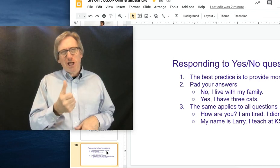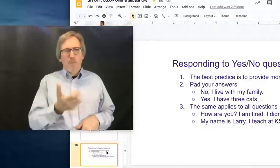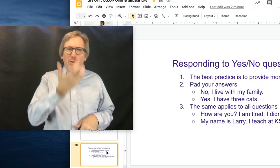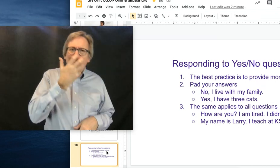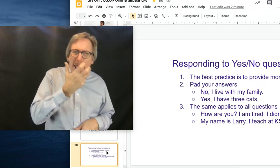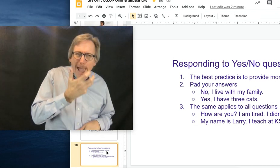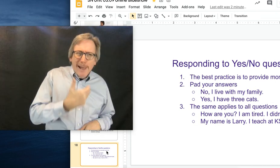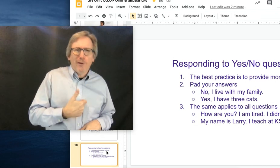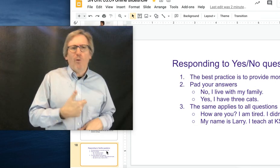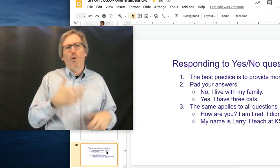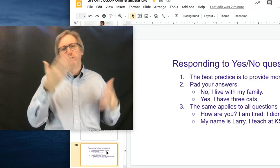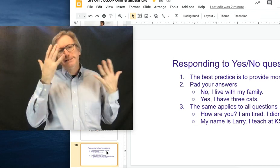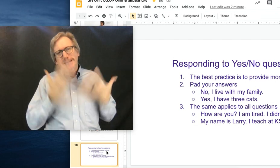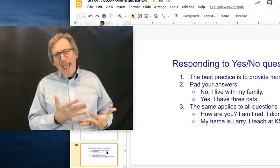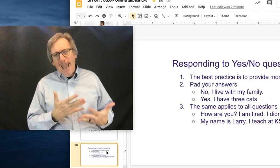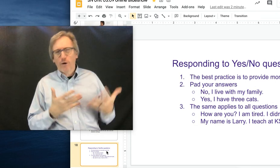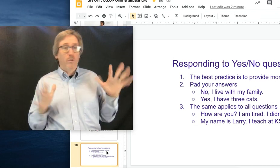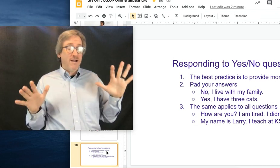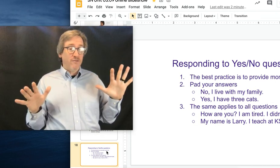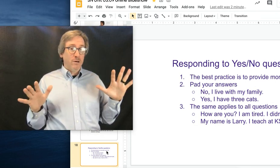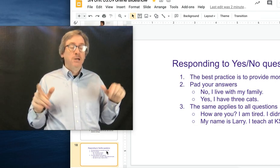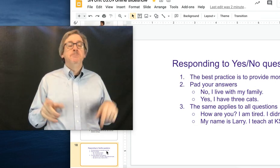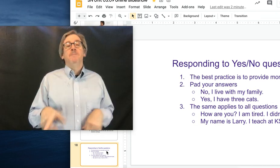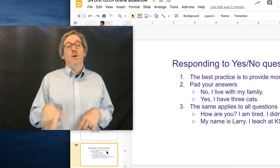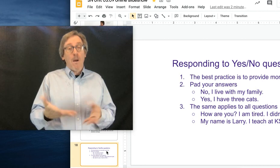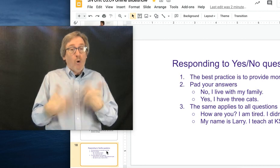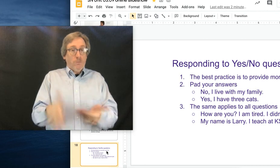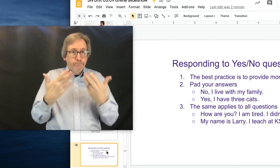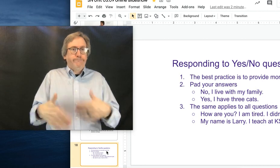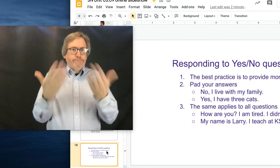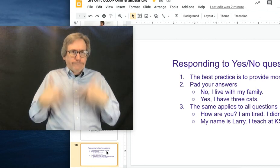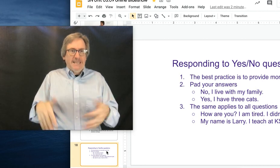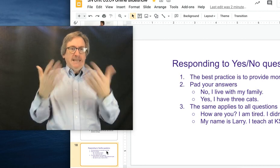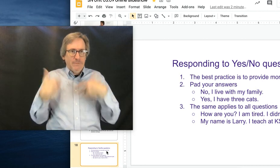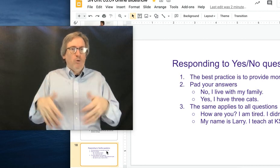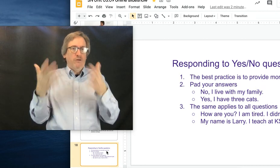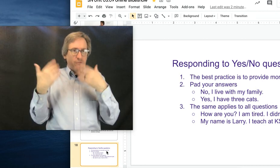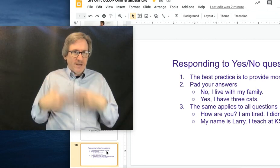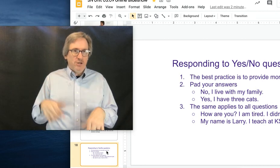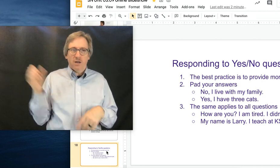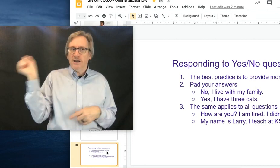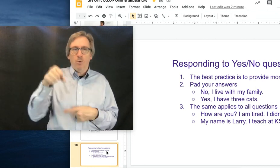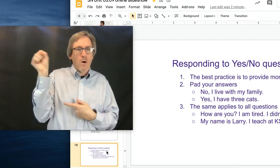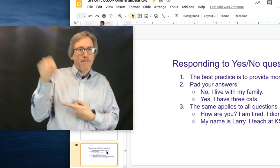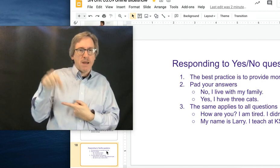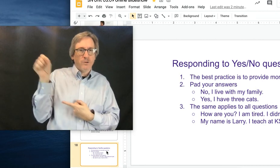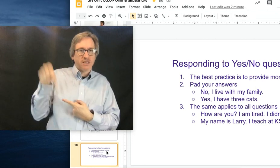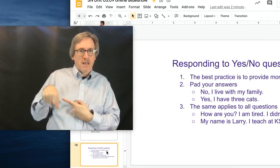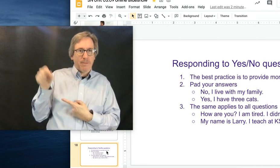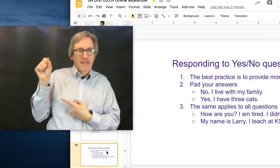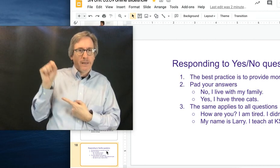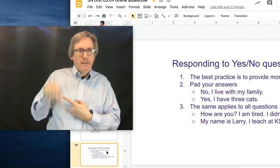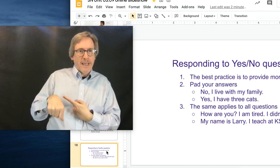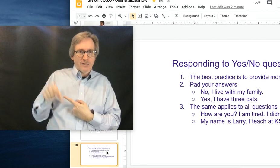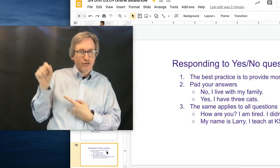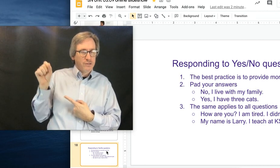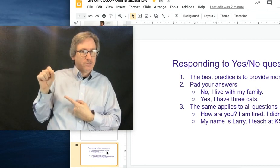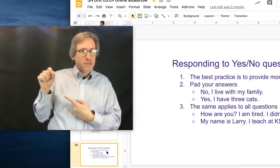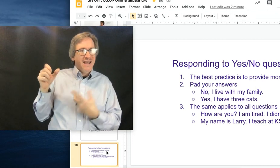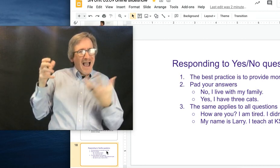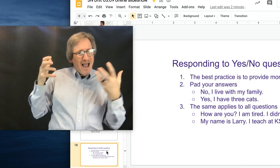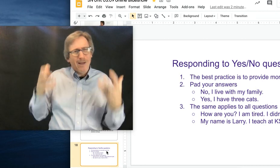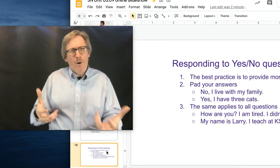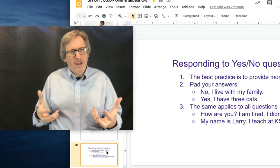Don't just tell me you're mad or sad or whatever. I want more. Give me more information. I don't want monosyllabic